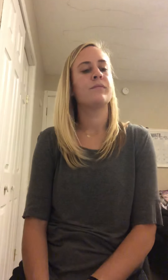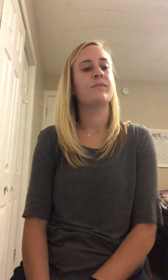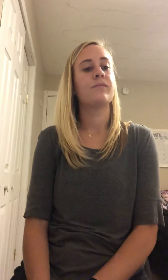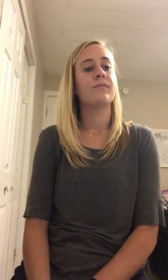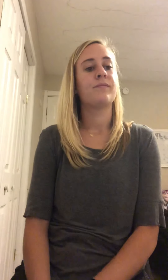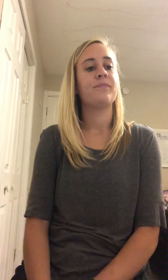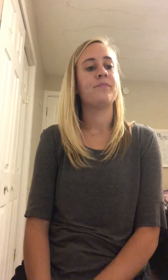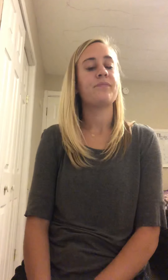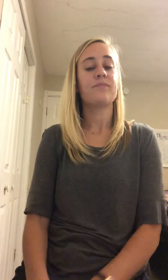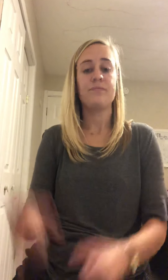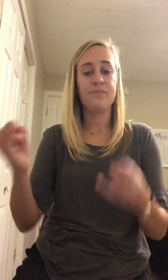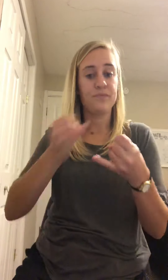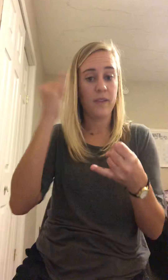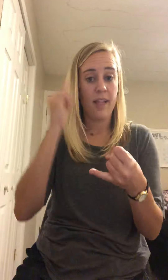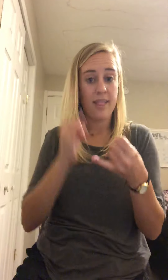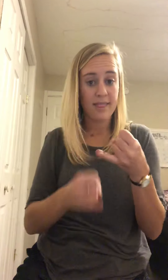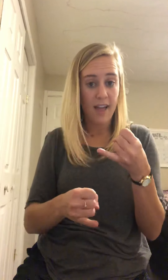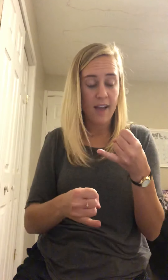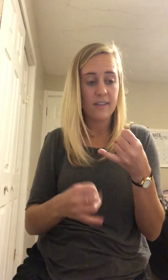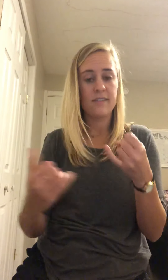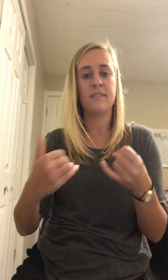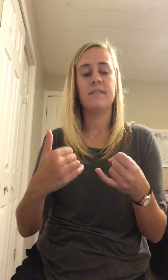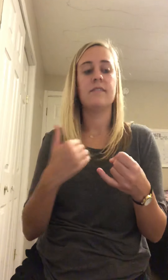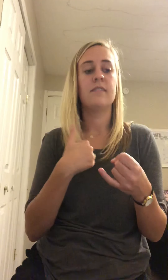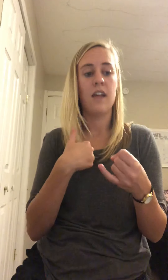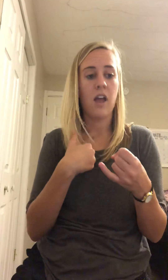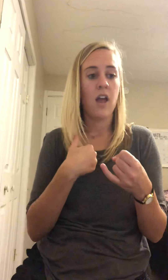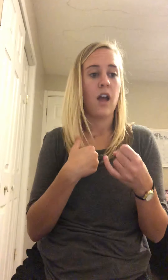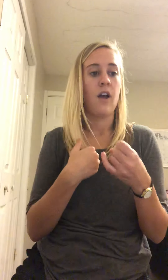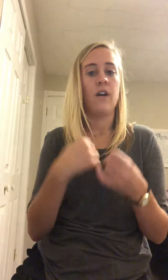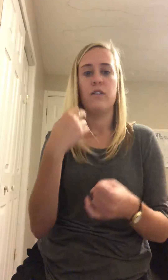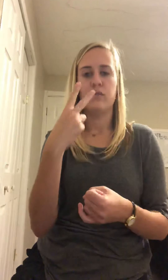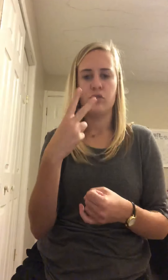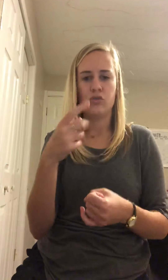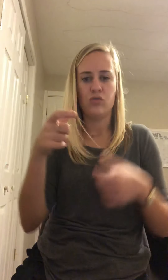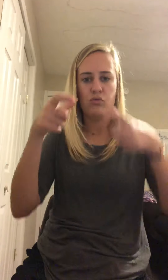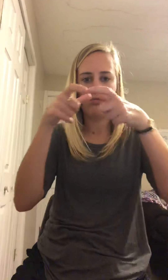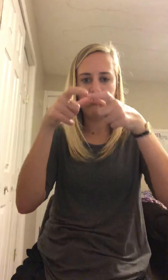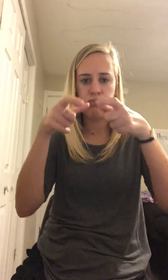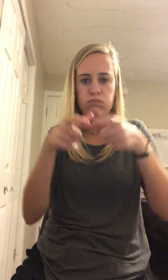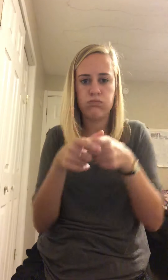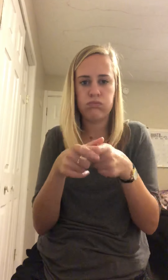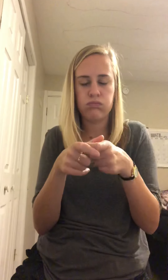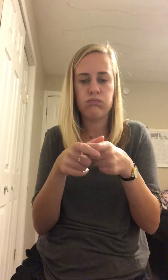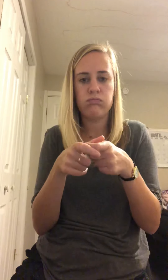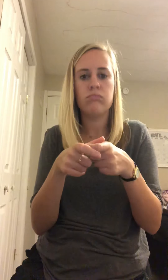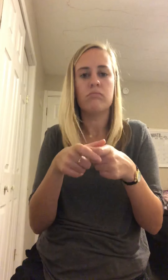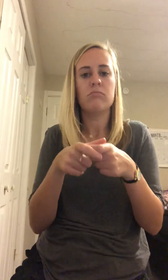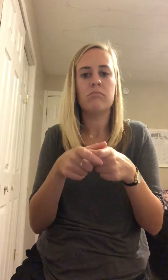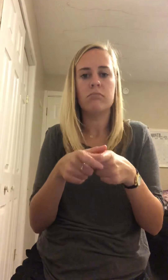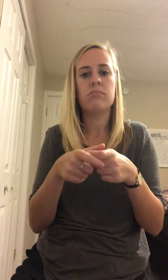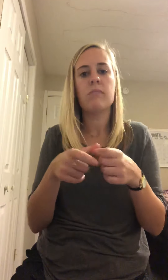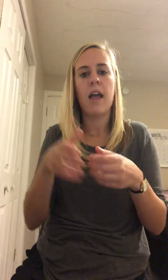Last but not least, there are 2 rings of muscle at the bottom of the digestive system, known as the rectum and anus